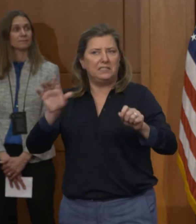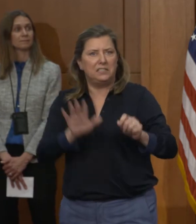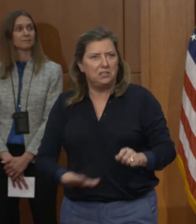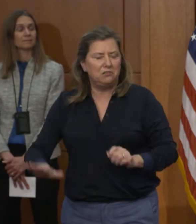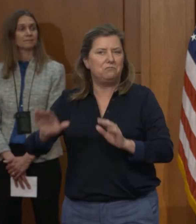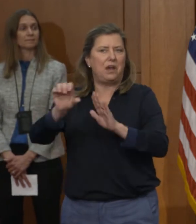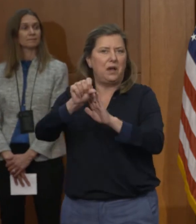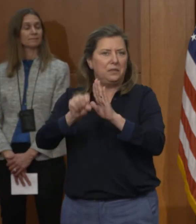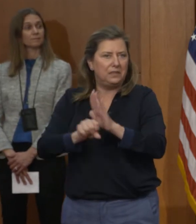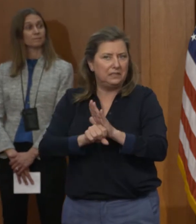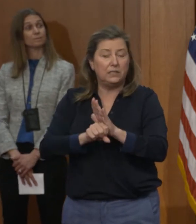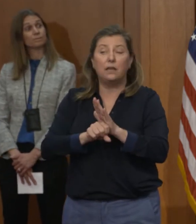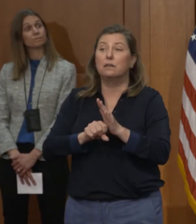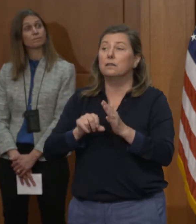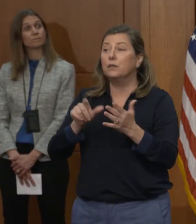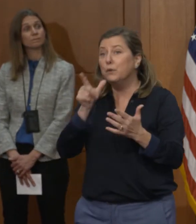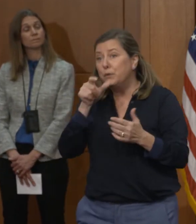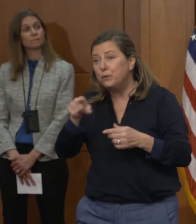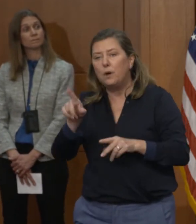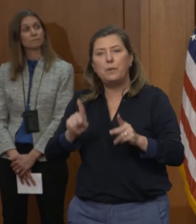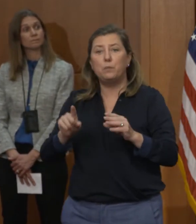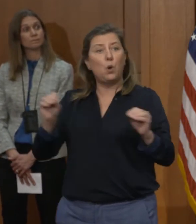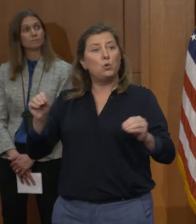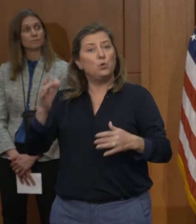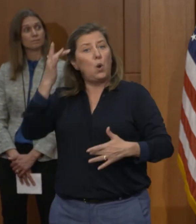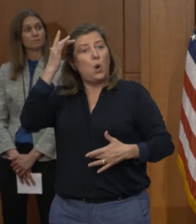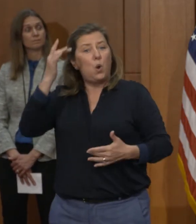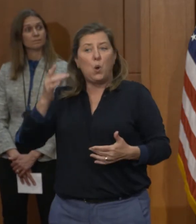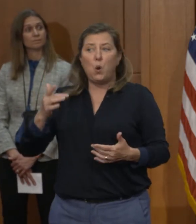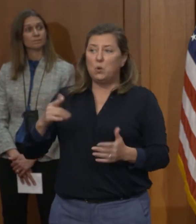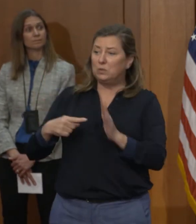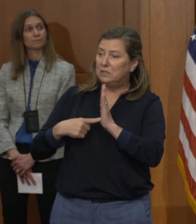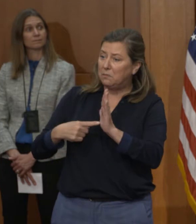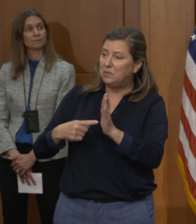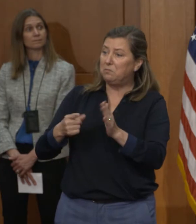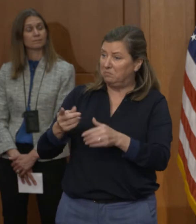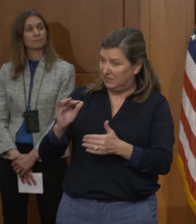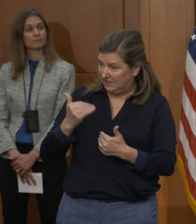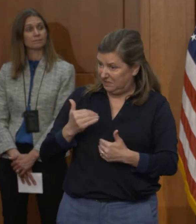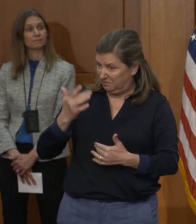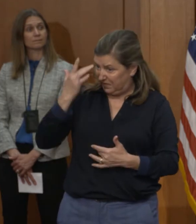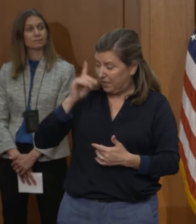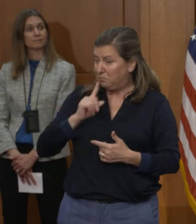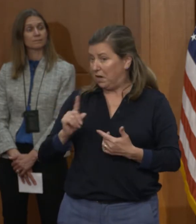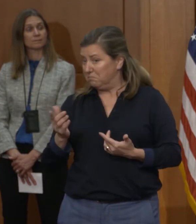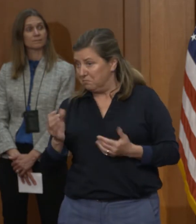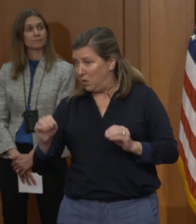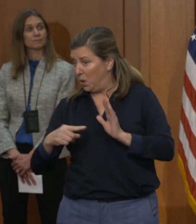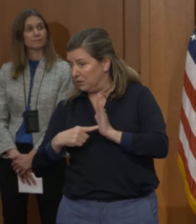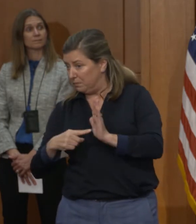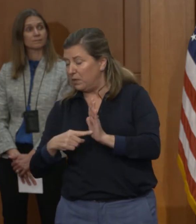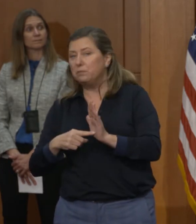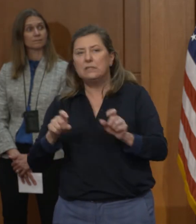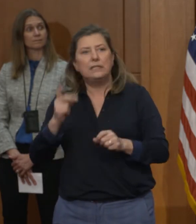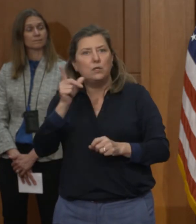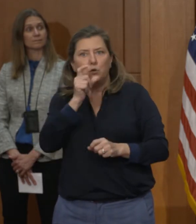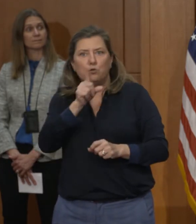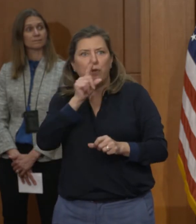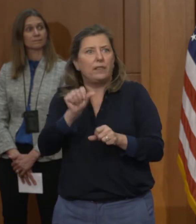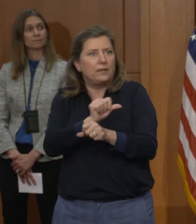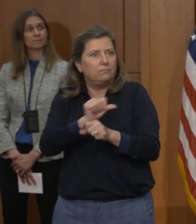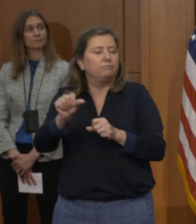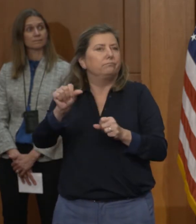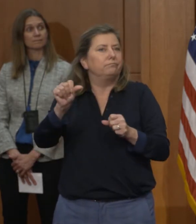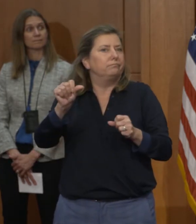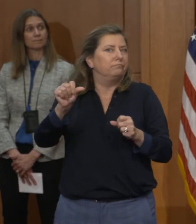that'll include looking at people who are asymptomatic to determine how much disease we really have throughout the Commonwealth. And then we all can't wait until we get